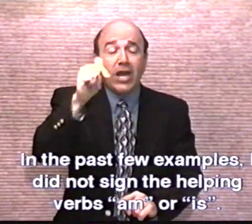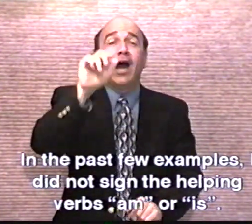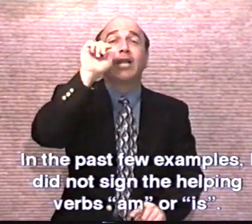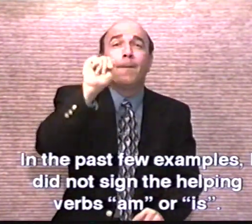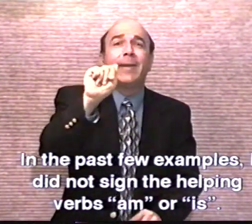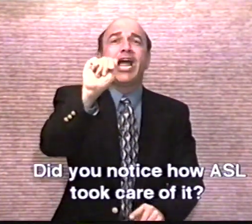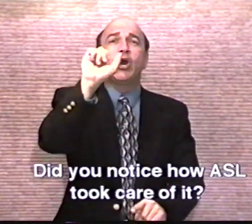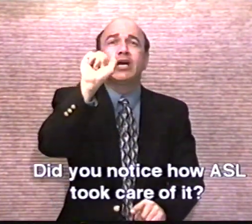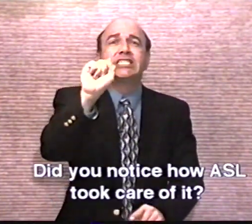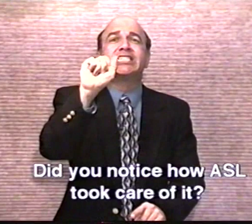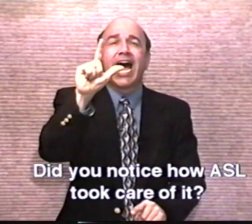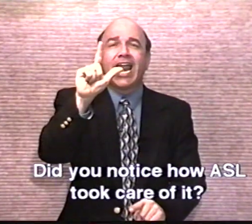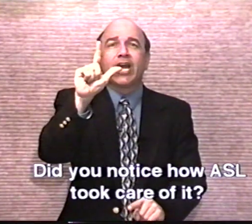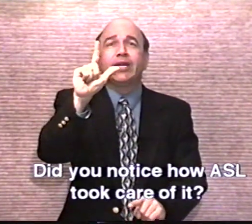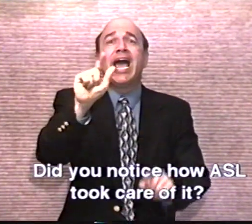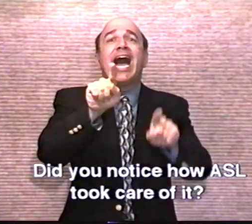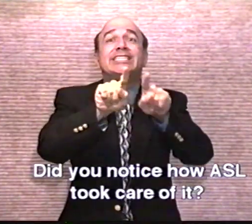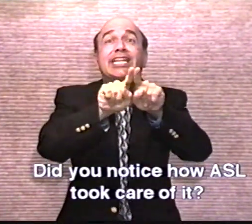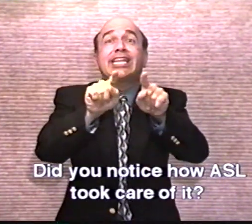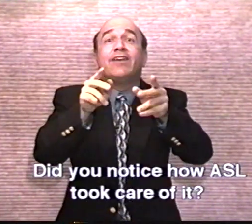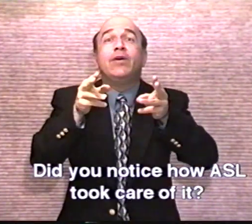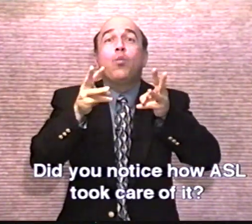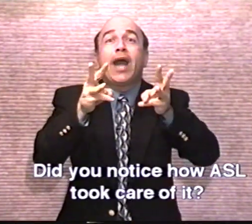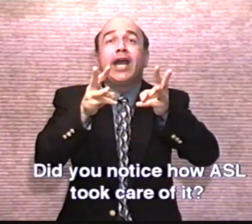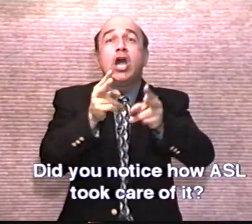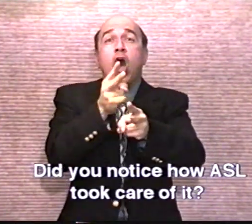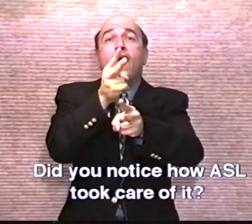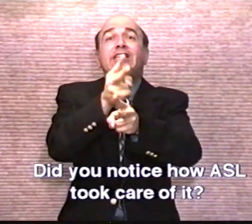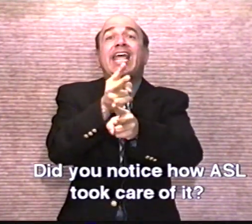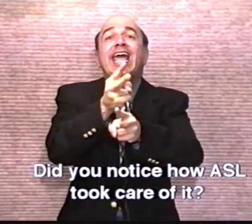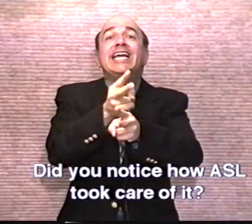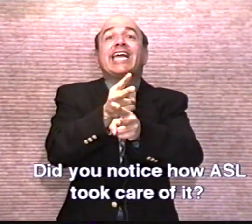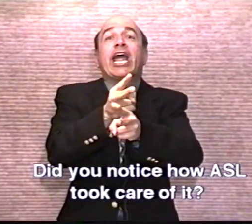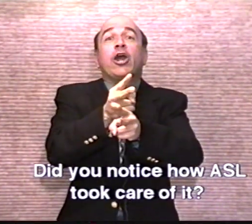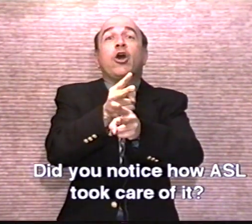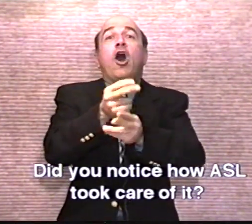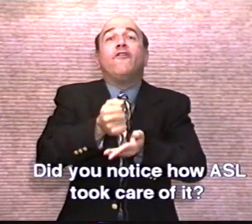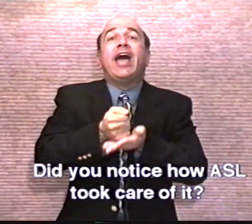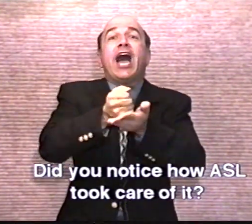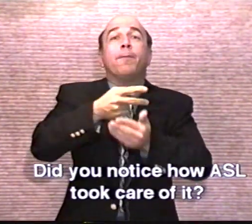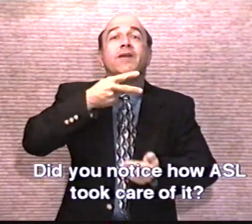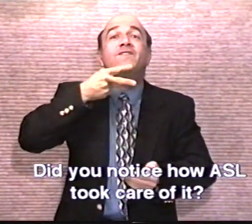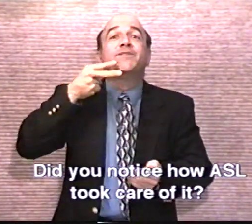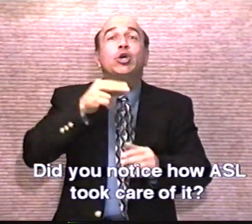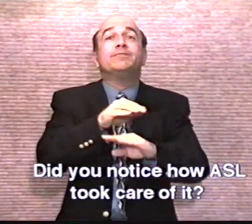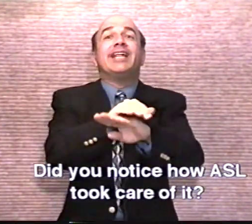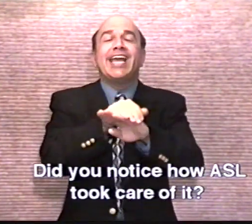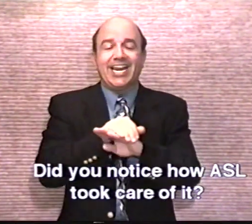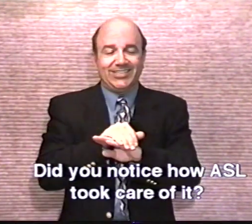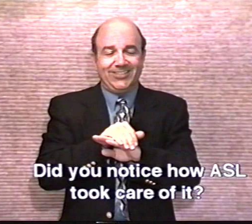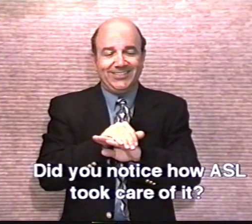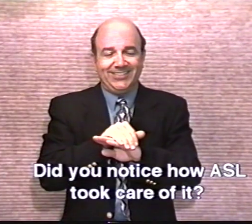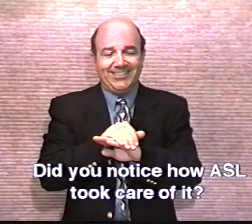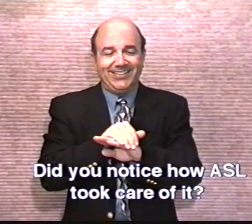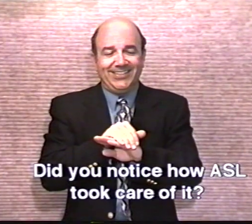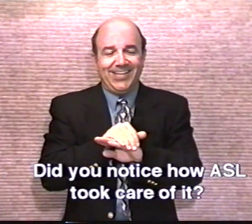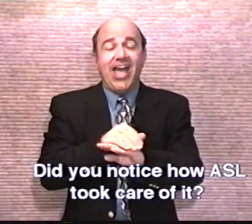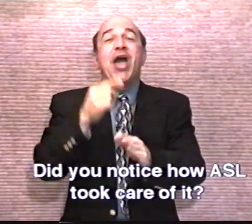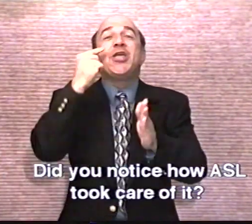Because American Sign Language has a different way of taking care of helping verbs in English. You